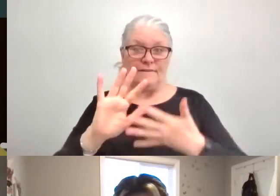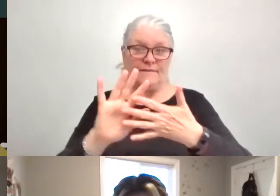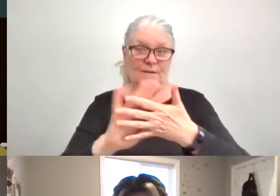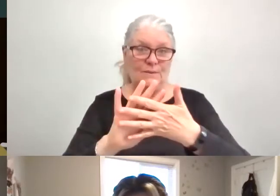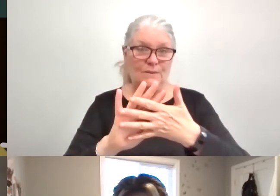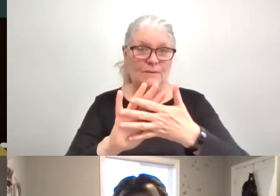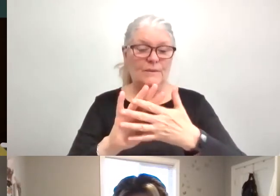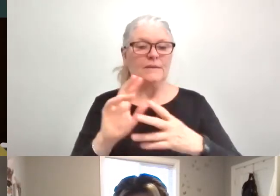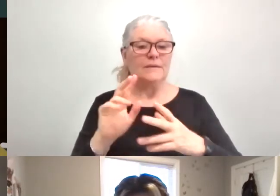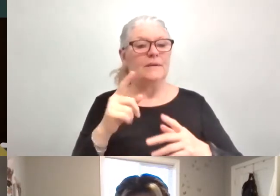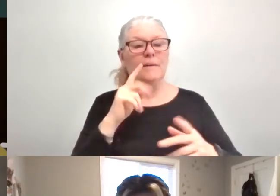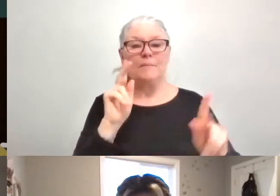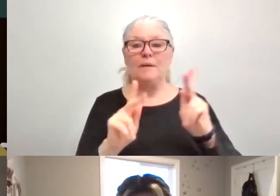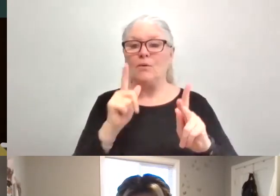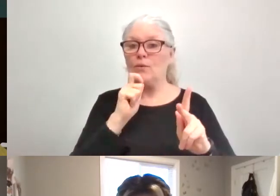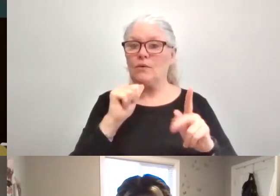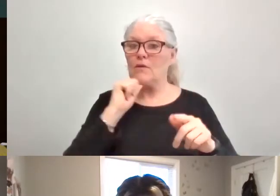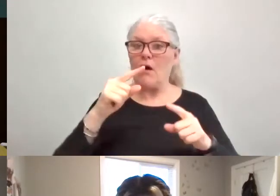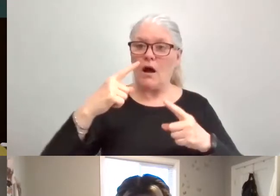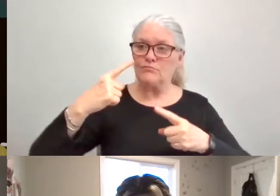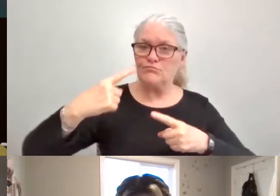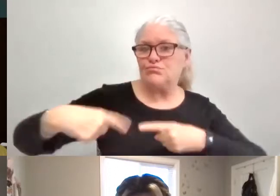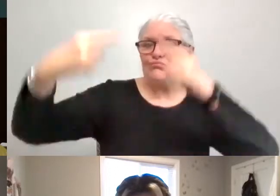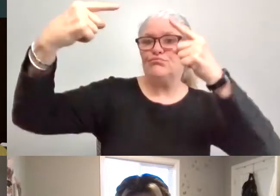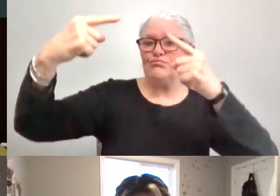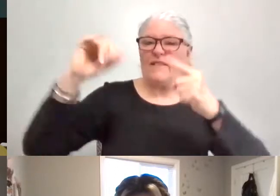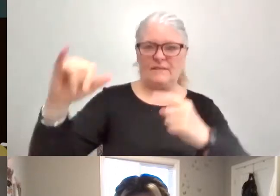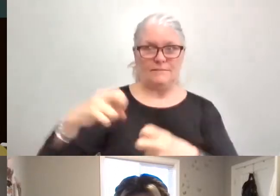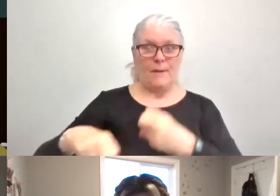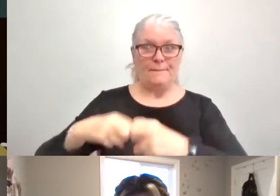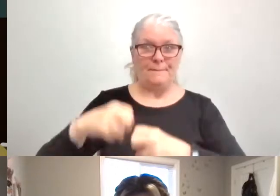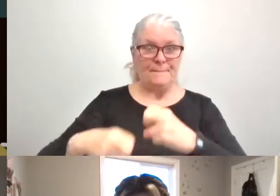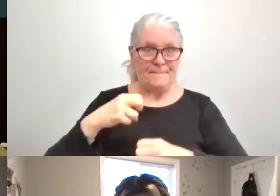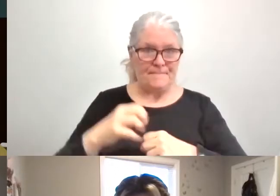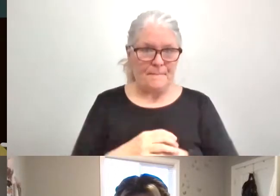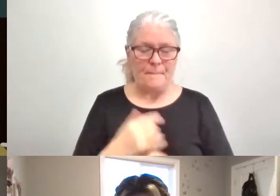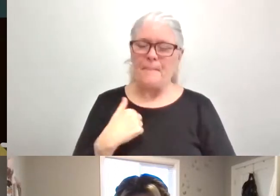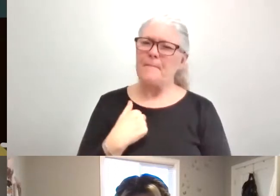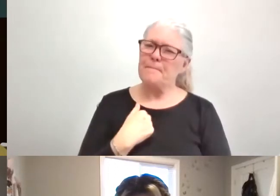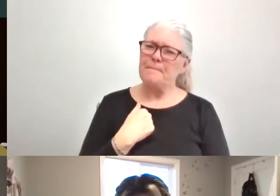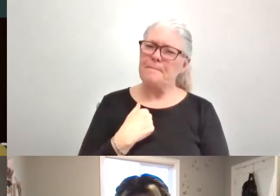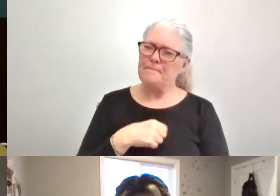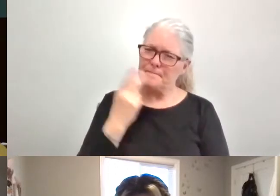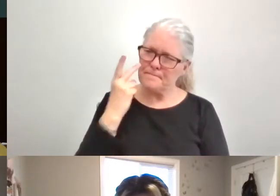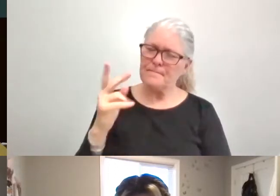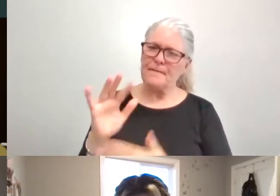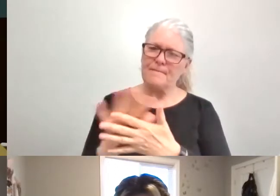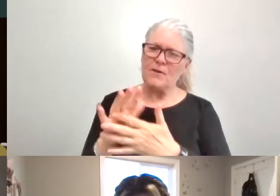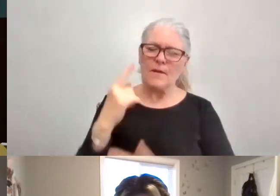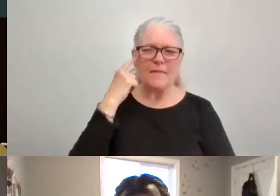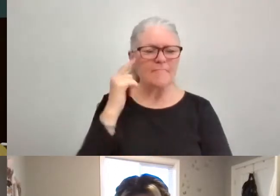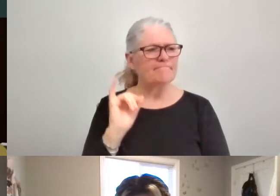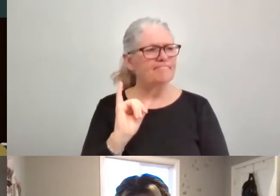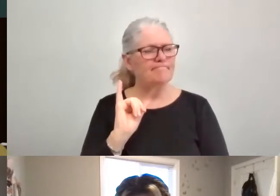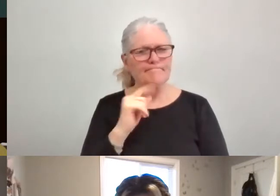non-confrontational are inherently problematic. And I saw that video and I was like, because for me,